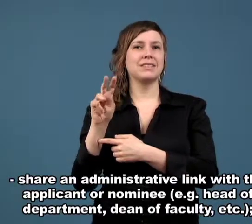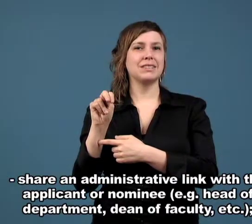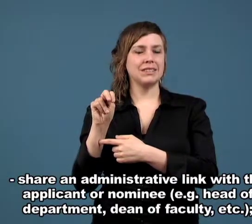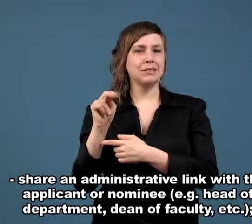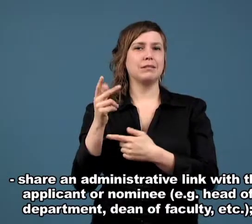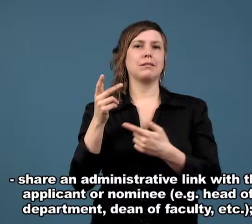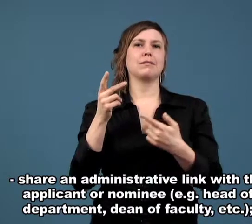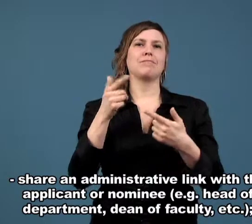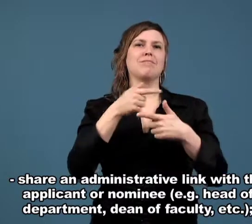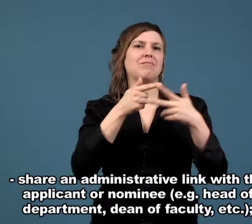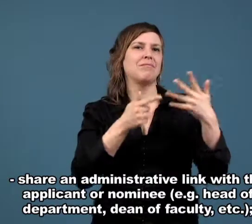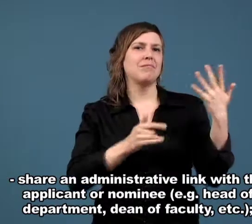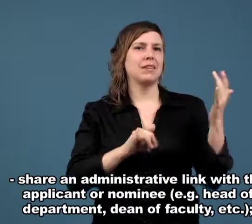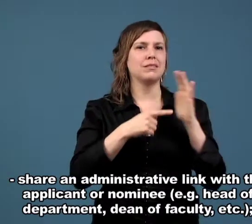etc.